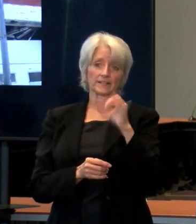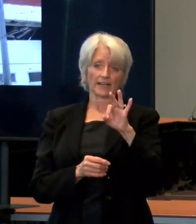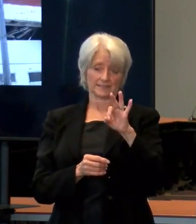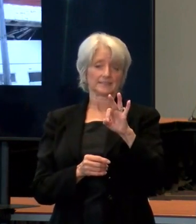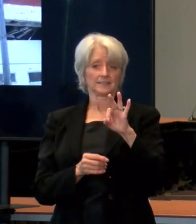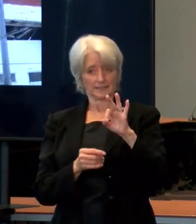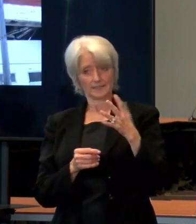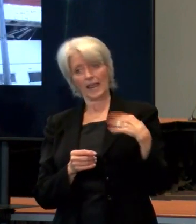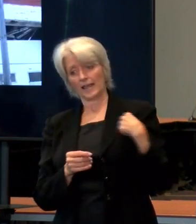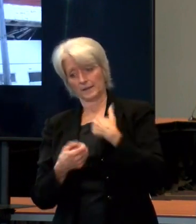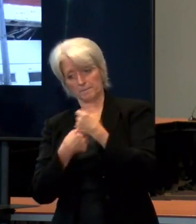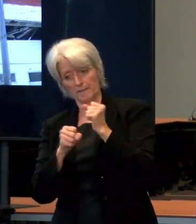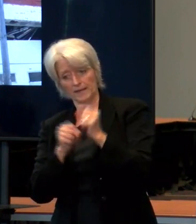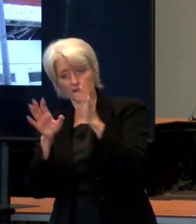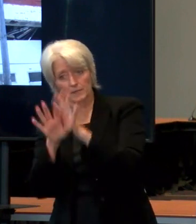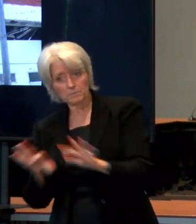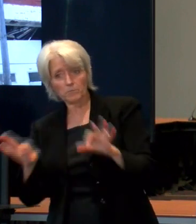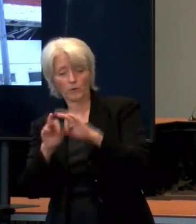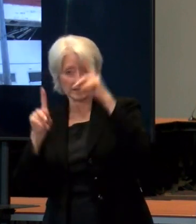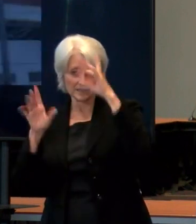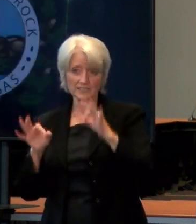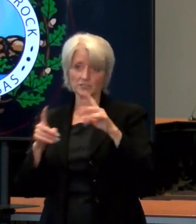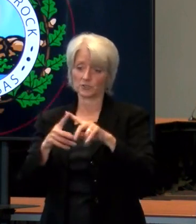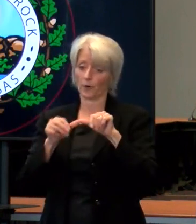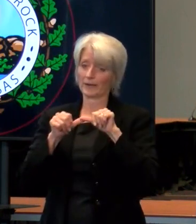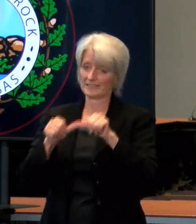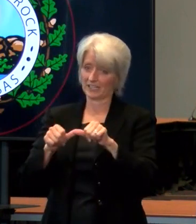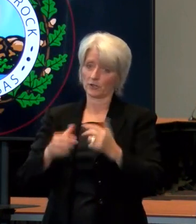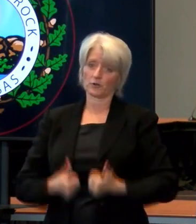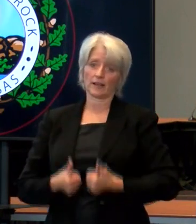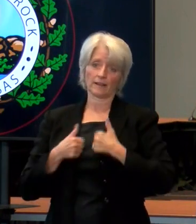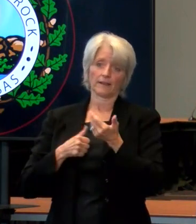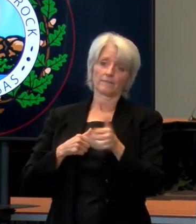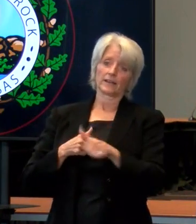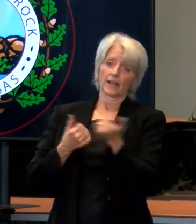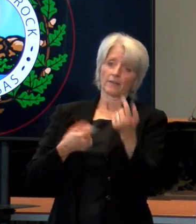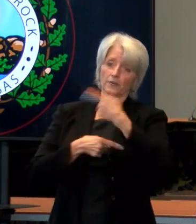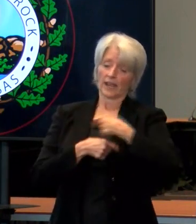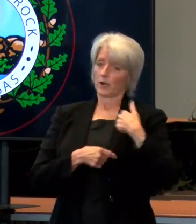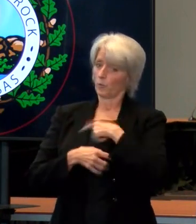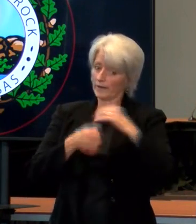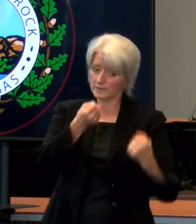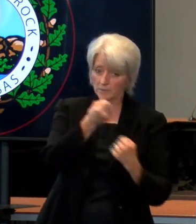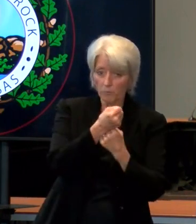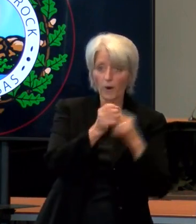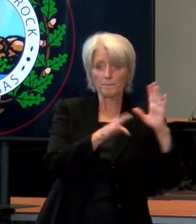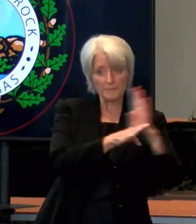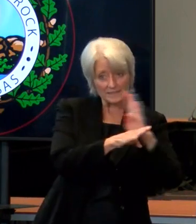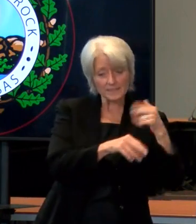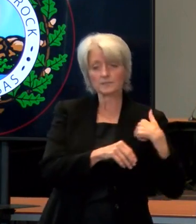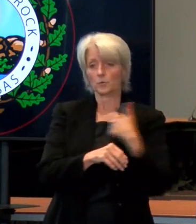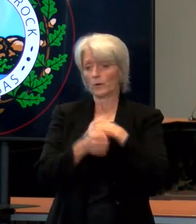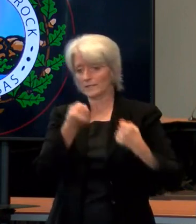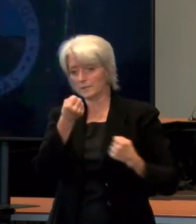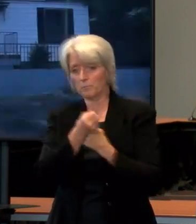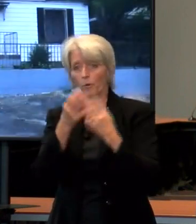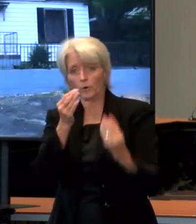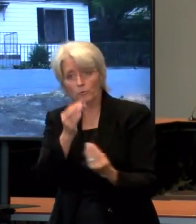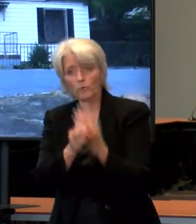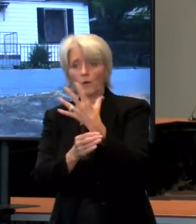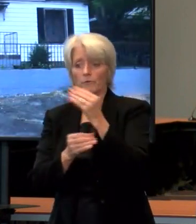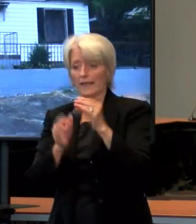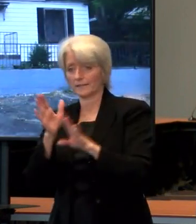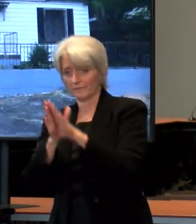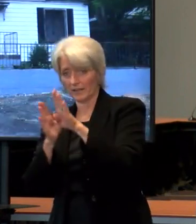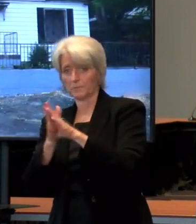strategic decisions to continue to live another day. And we support our businesses and we support growth and development, and this is yet another way